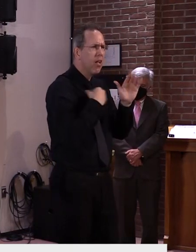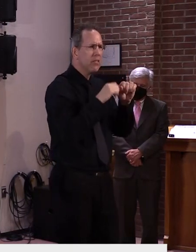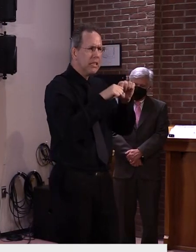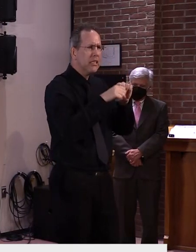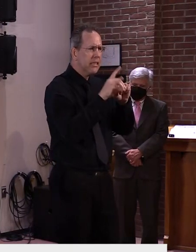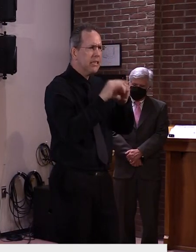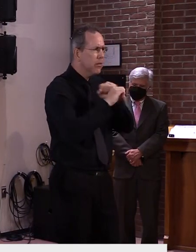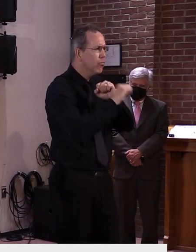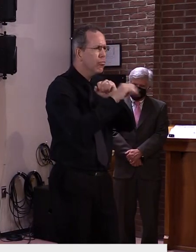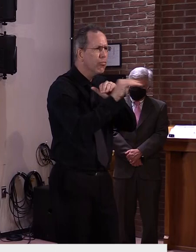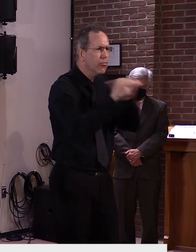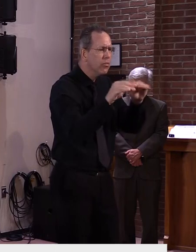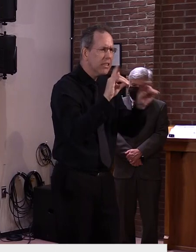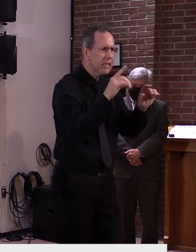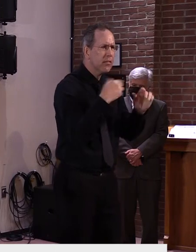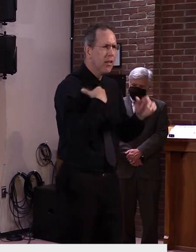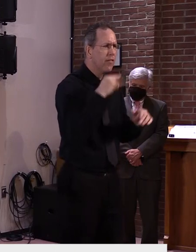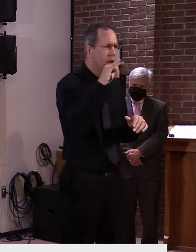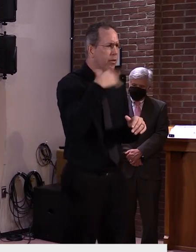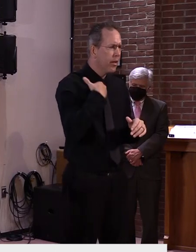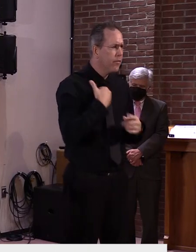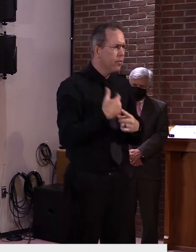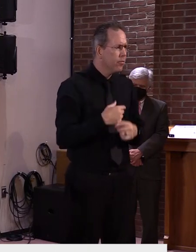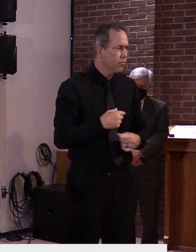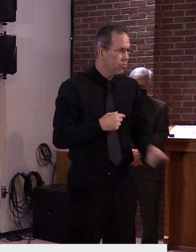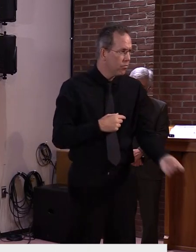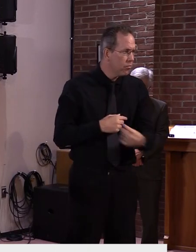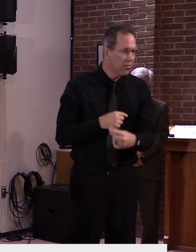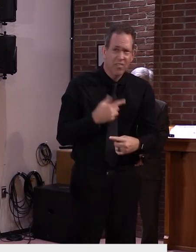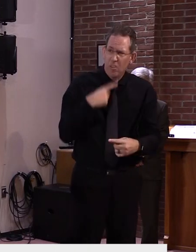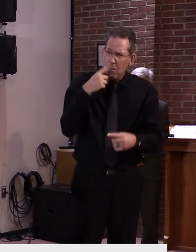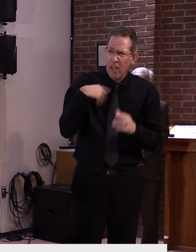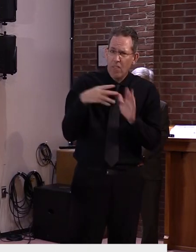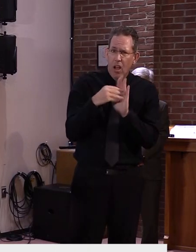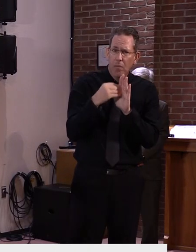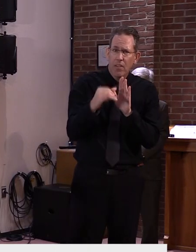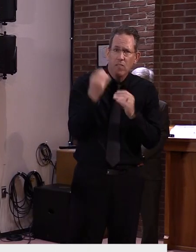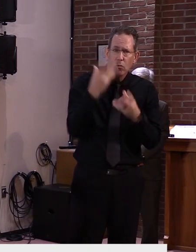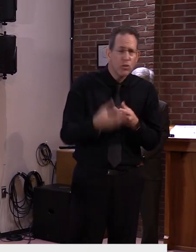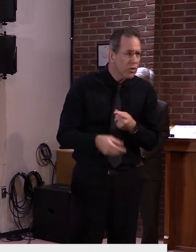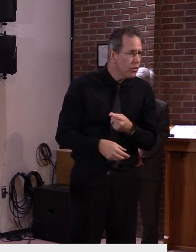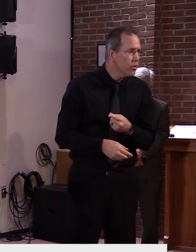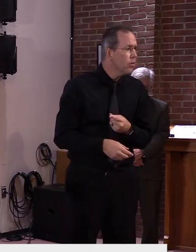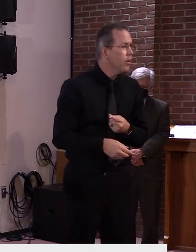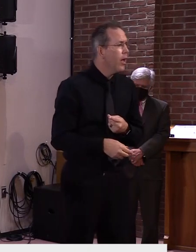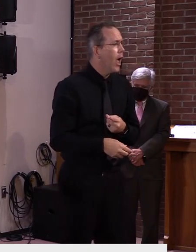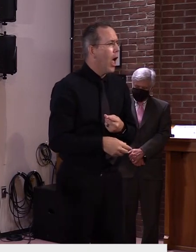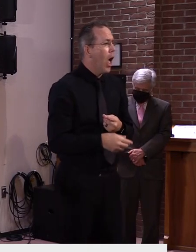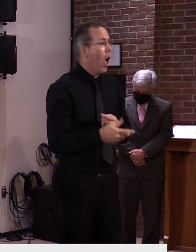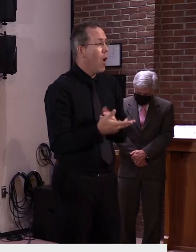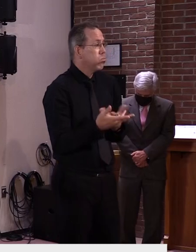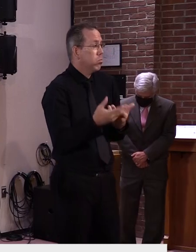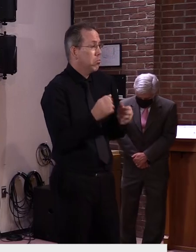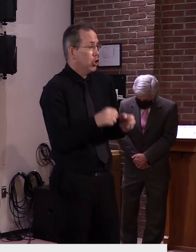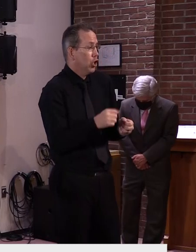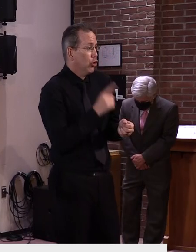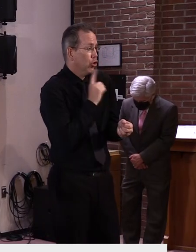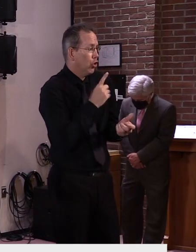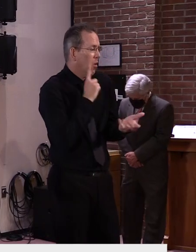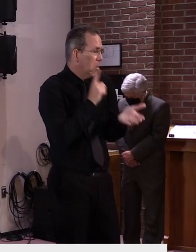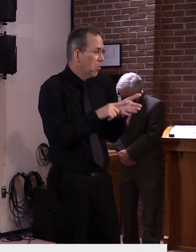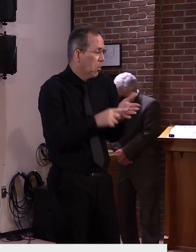Okay. Excellent. And then the next question is more of a broad one, and it's about federal law enforcement. What are your